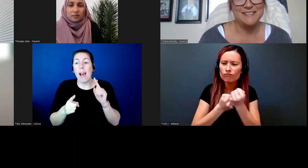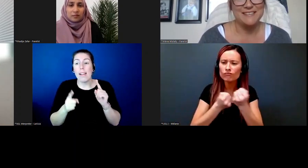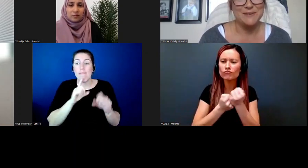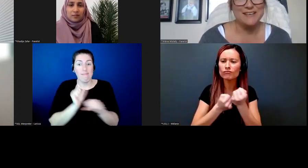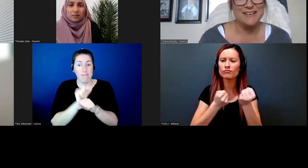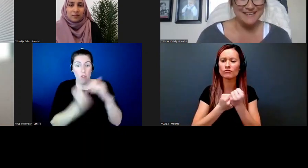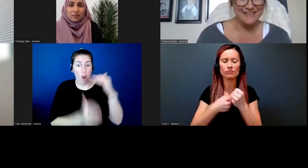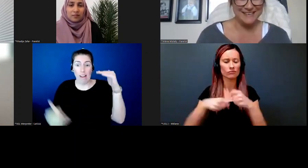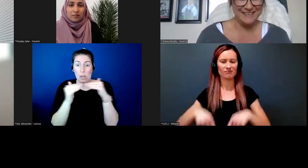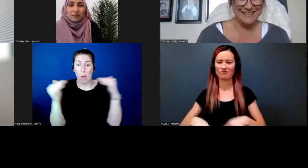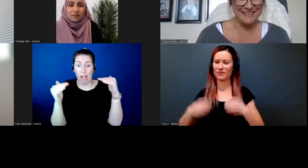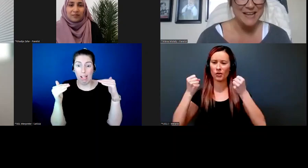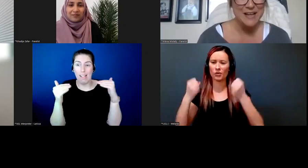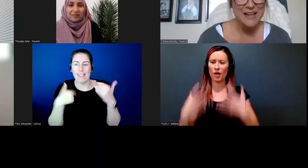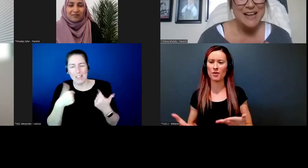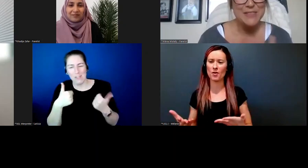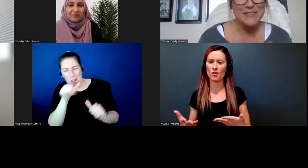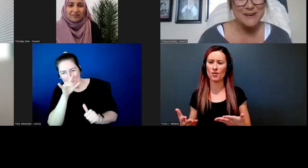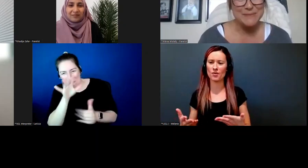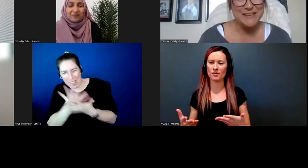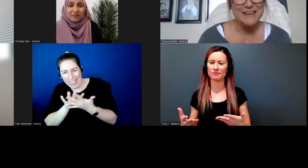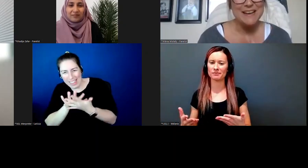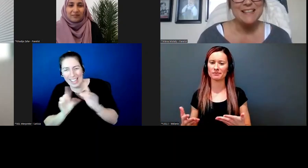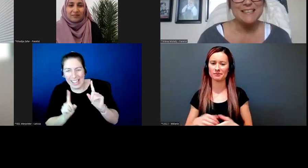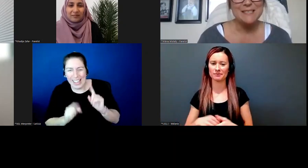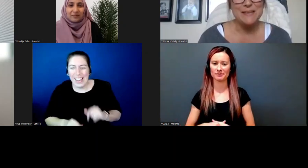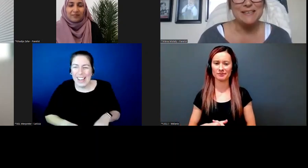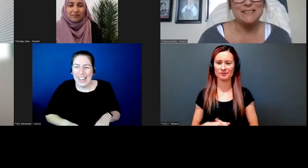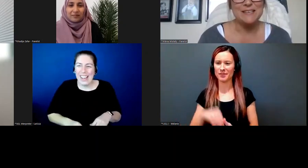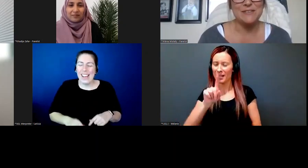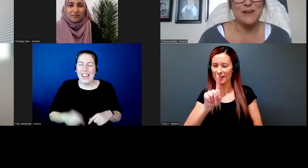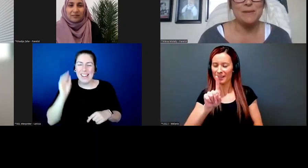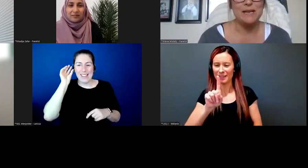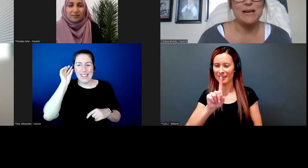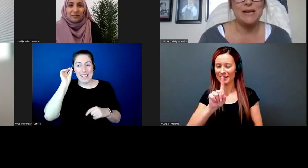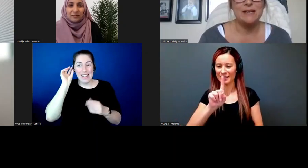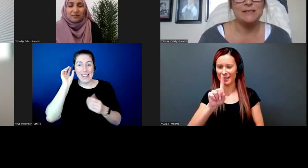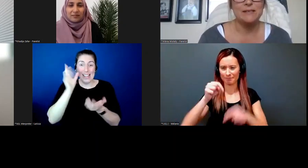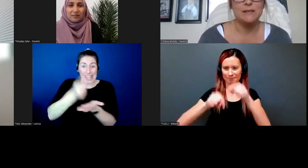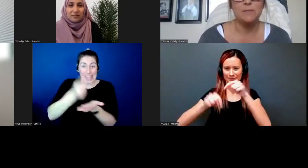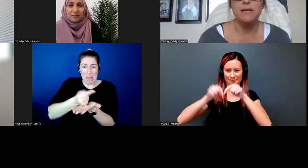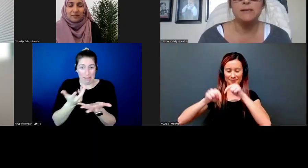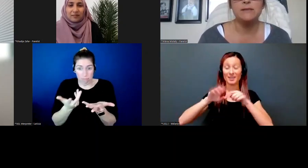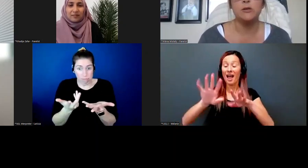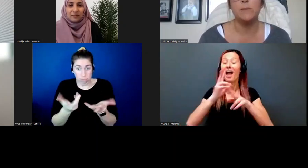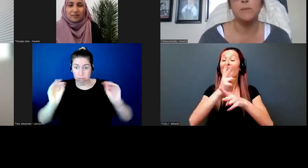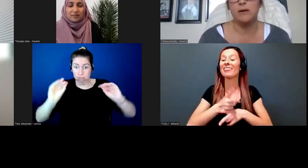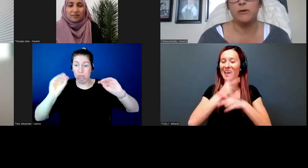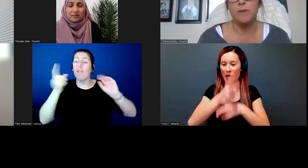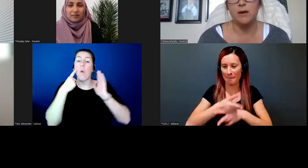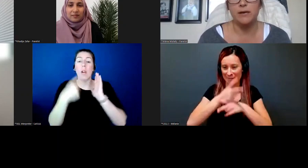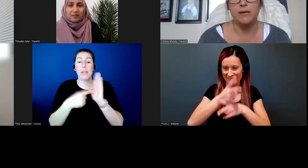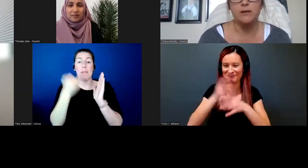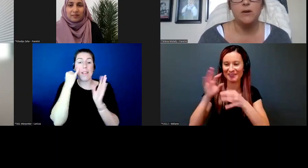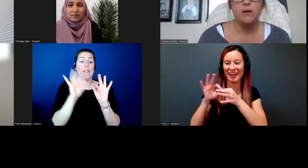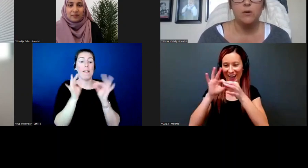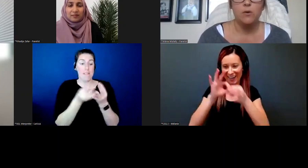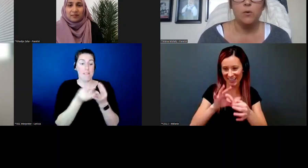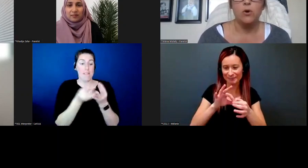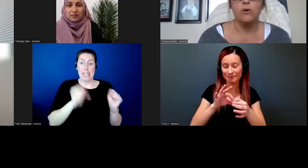sorry, I can't say that word right now. Therapy. This means if the family has the means, they'll be paying out of